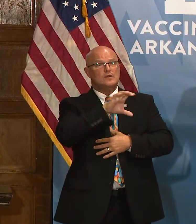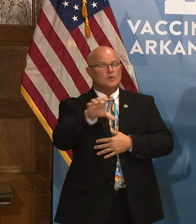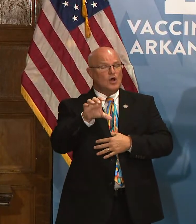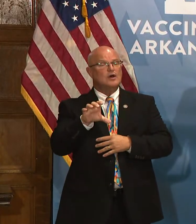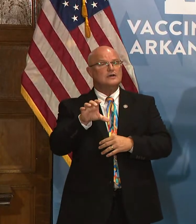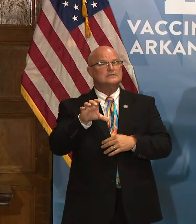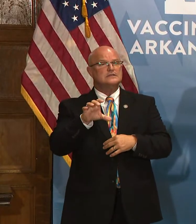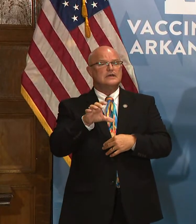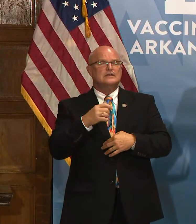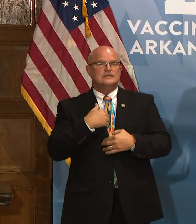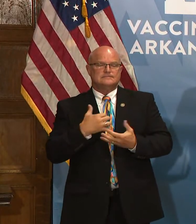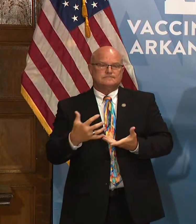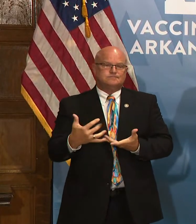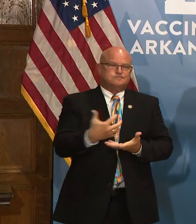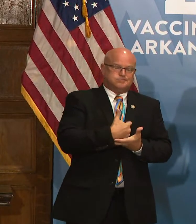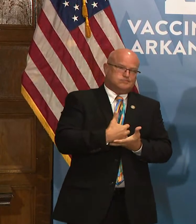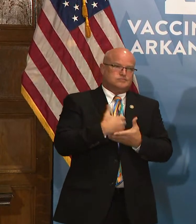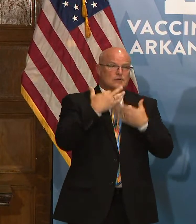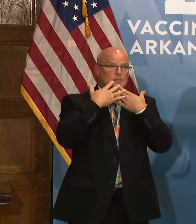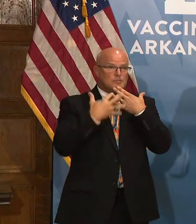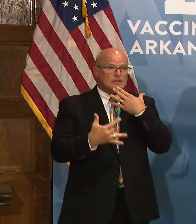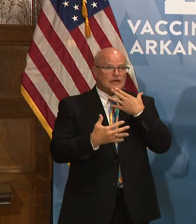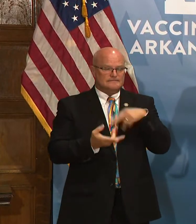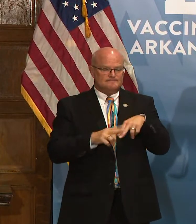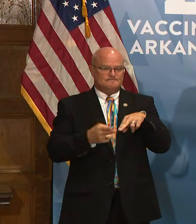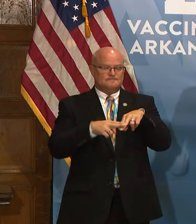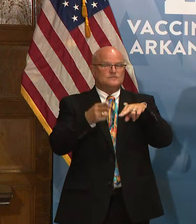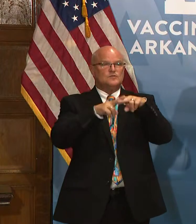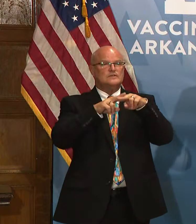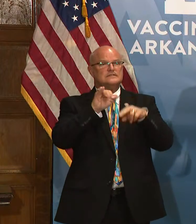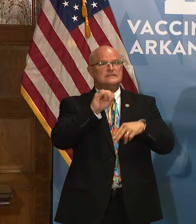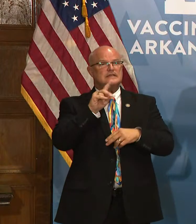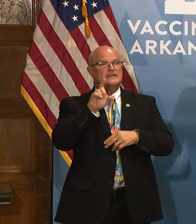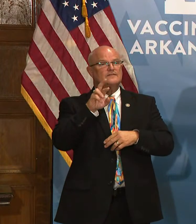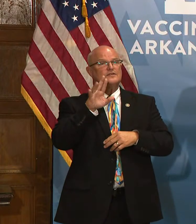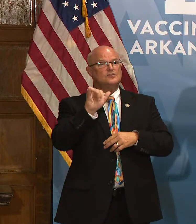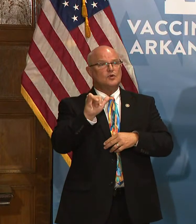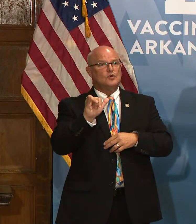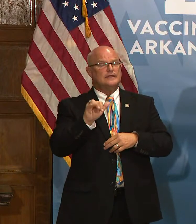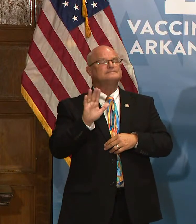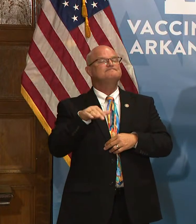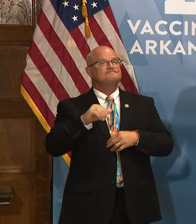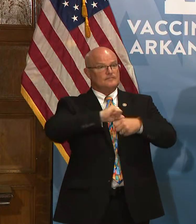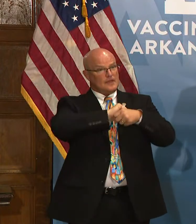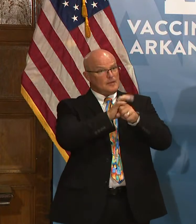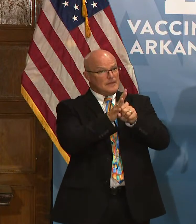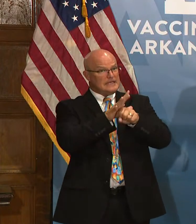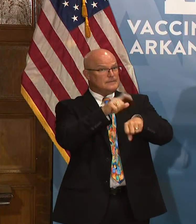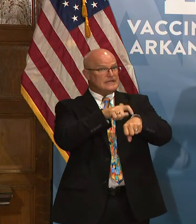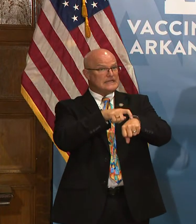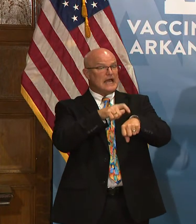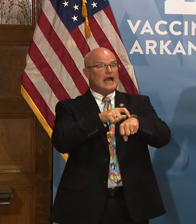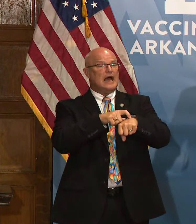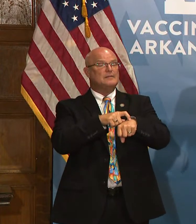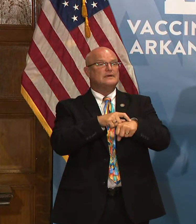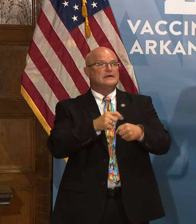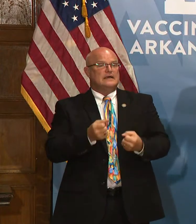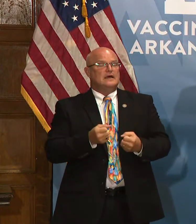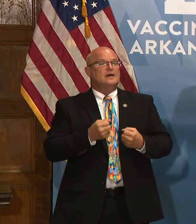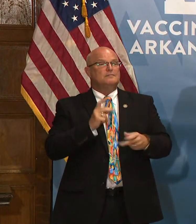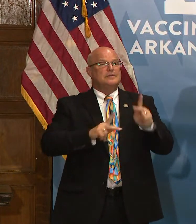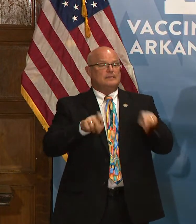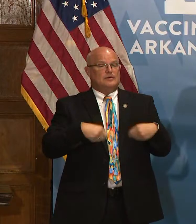stock up on blood and increase their inventory. During the pandemic, the donations of blood have